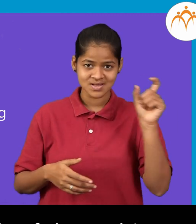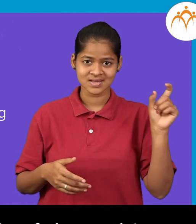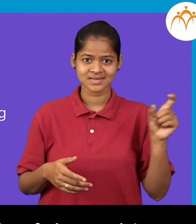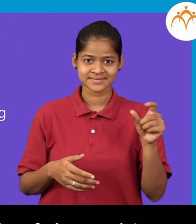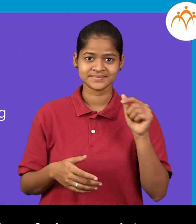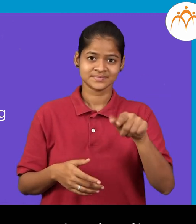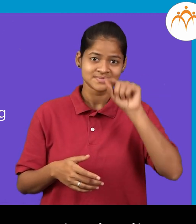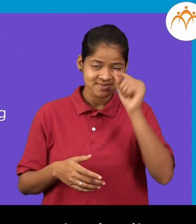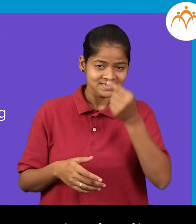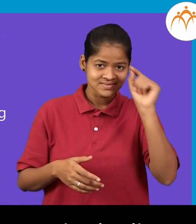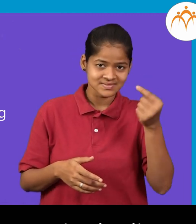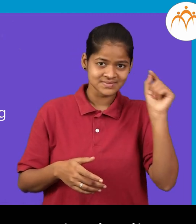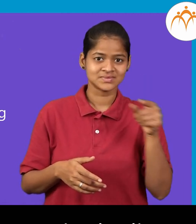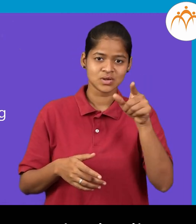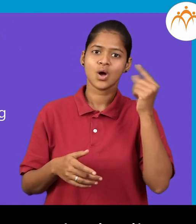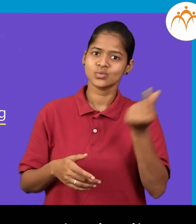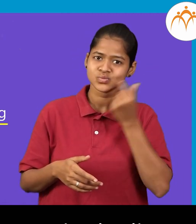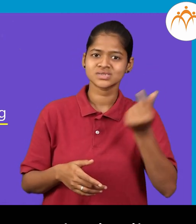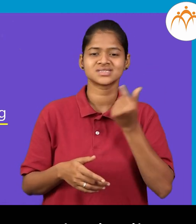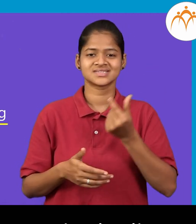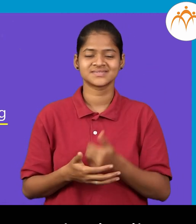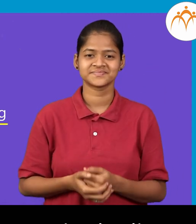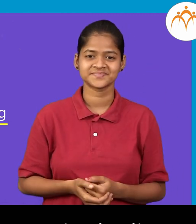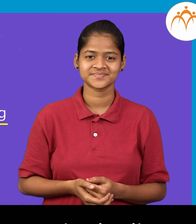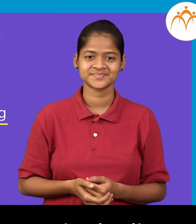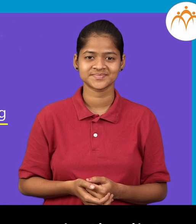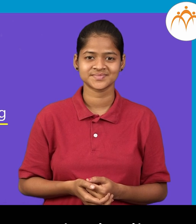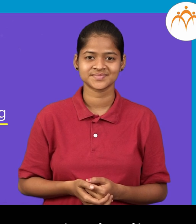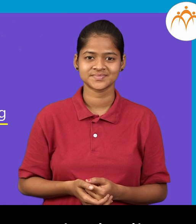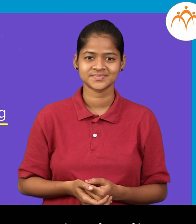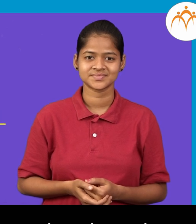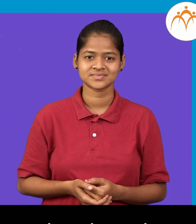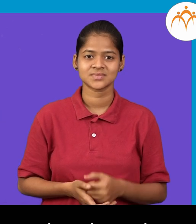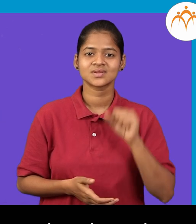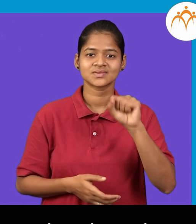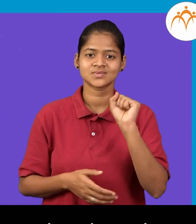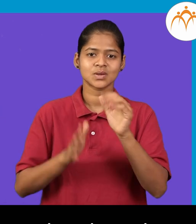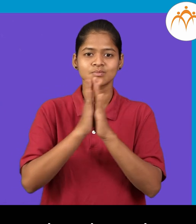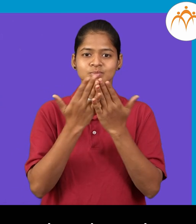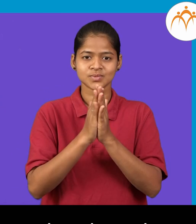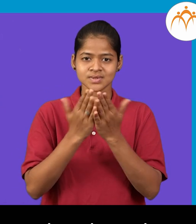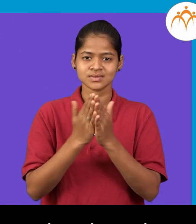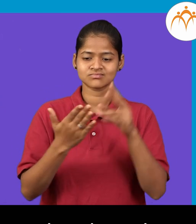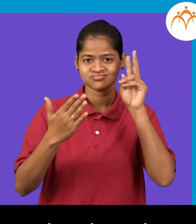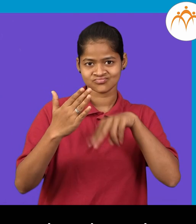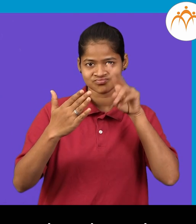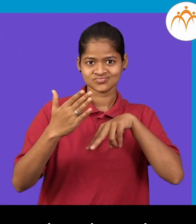things except after the last name in the list. Read the lessons from your book